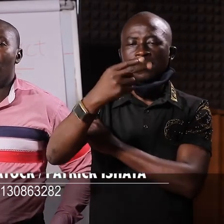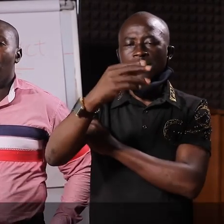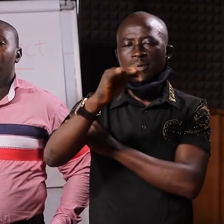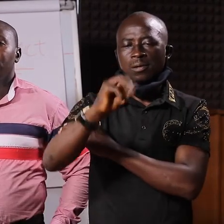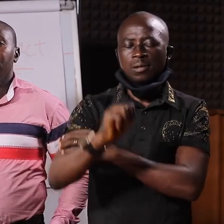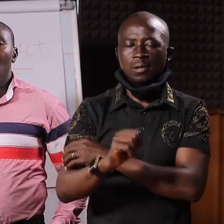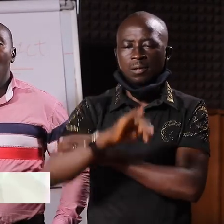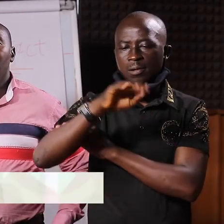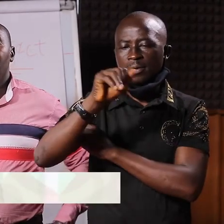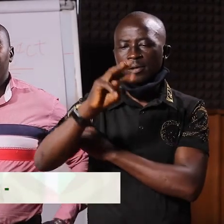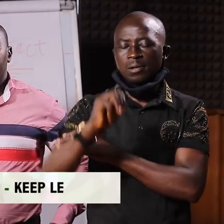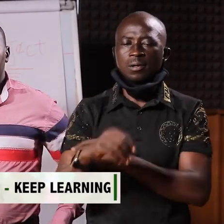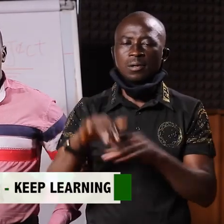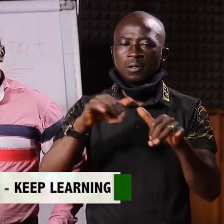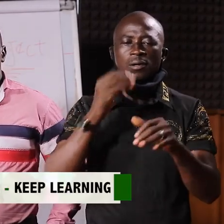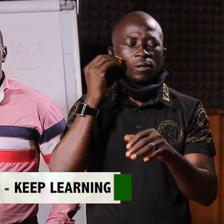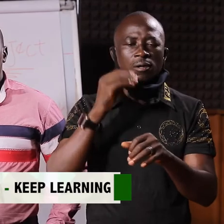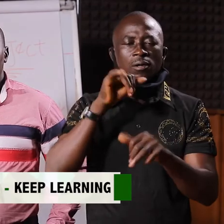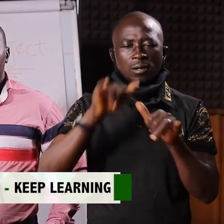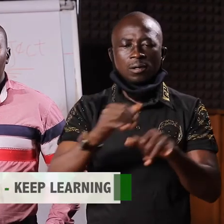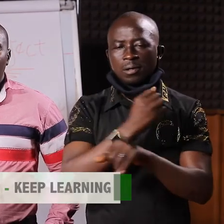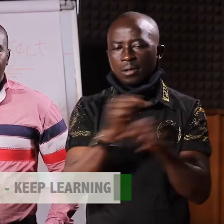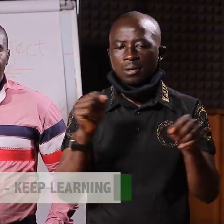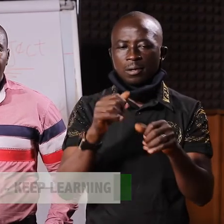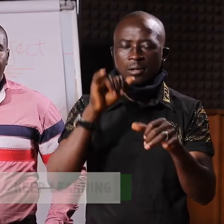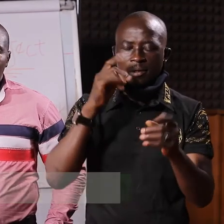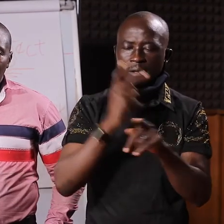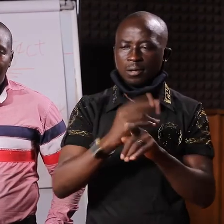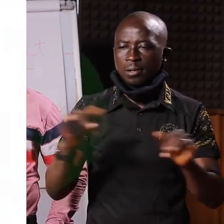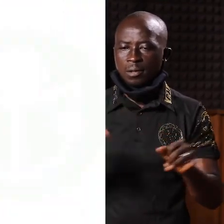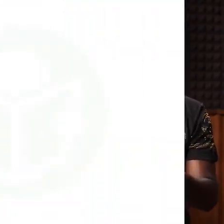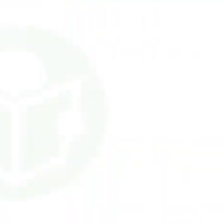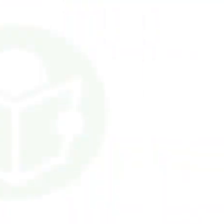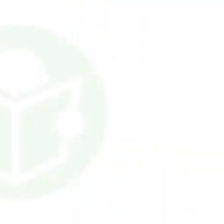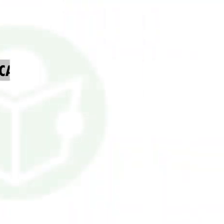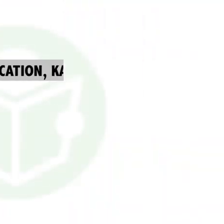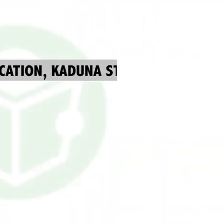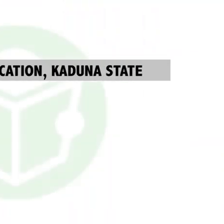Yayok. Stay home, stay safe, keep learning till we meet.